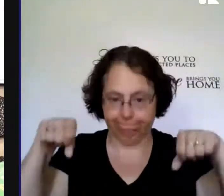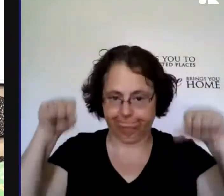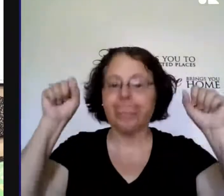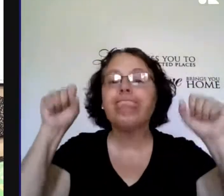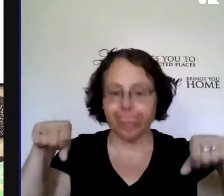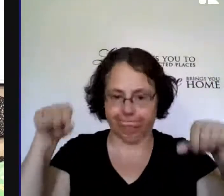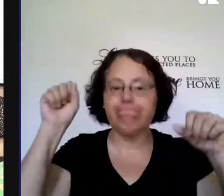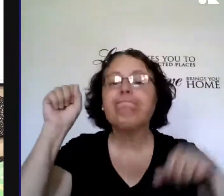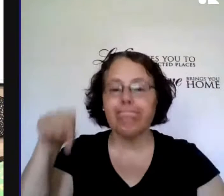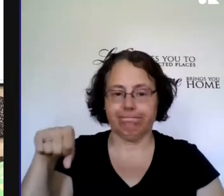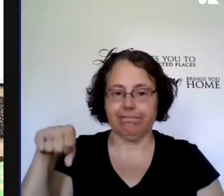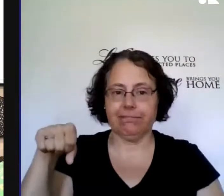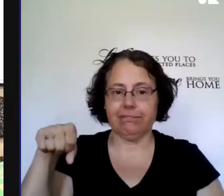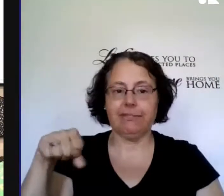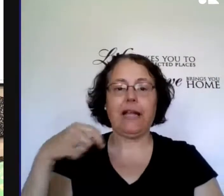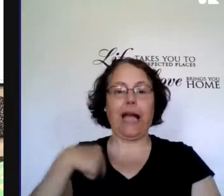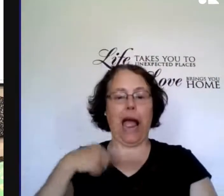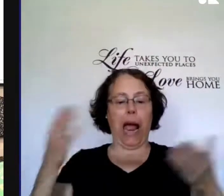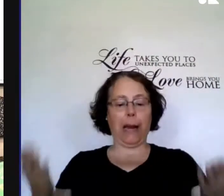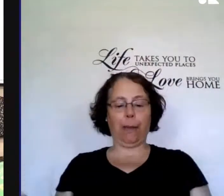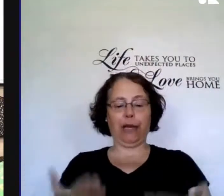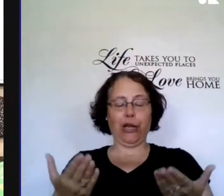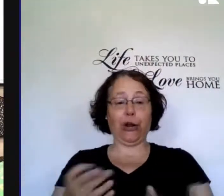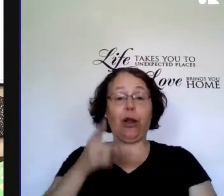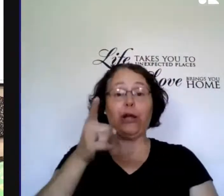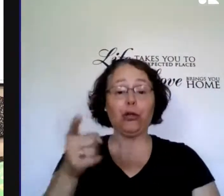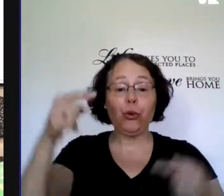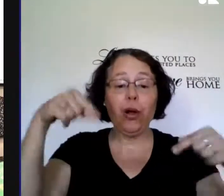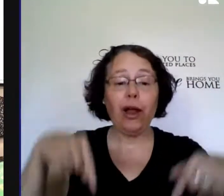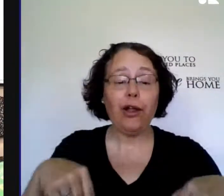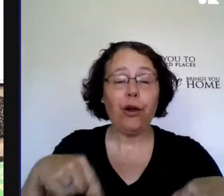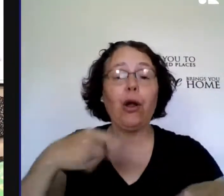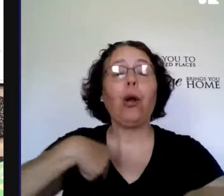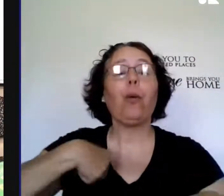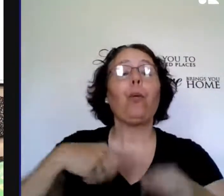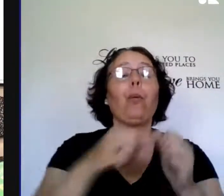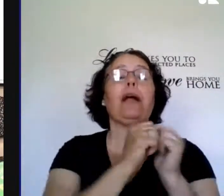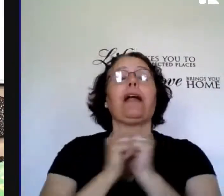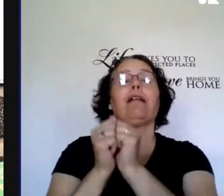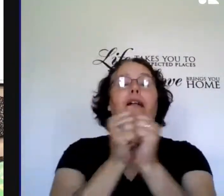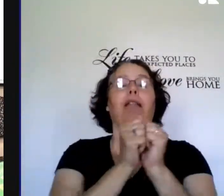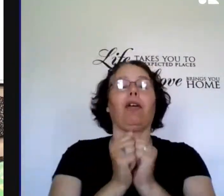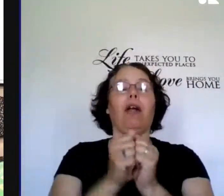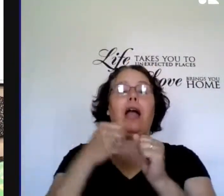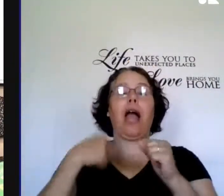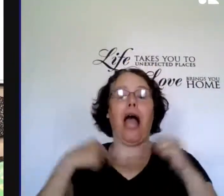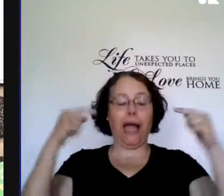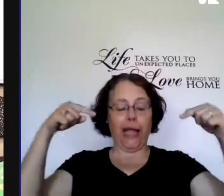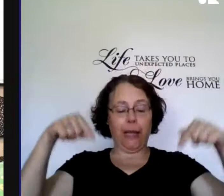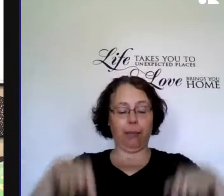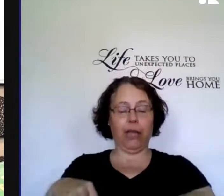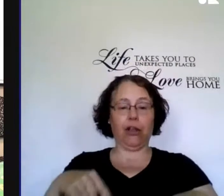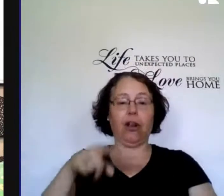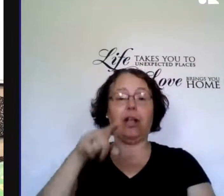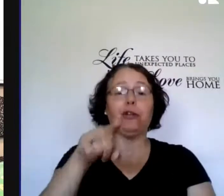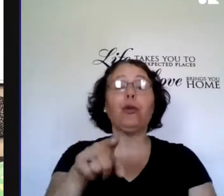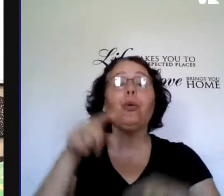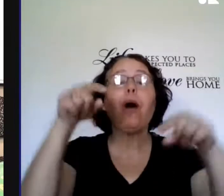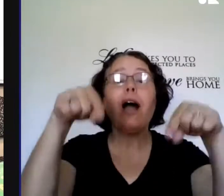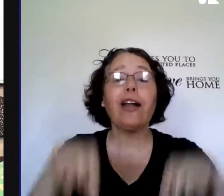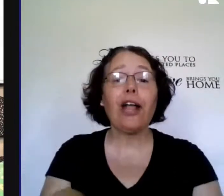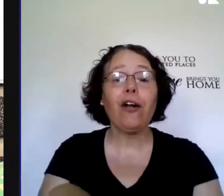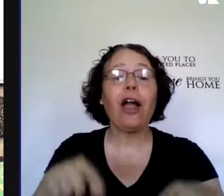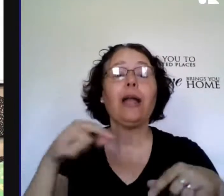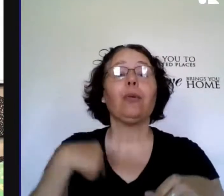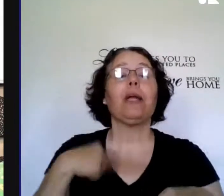head. I am here and you are here. We are all together. I am here and you